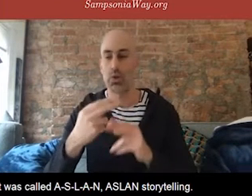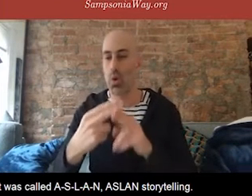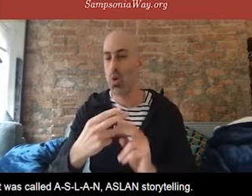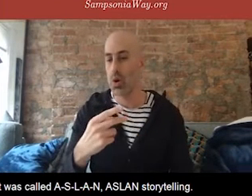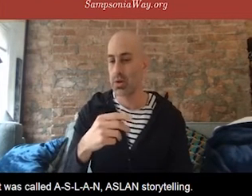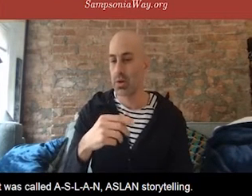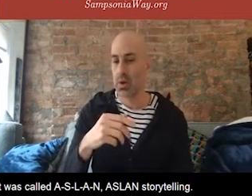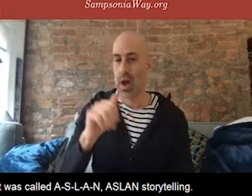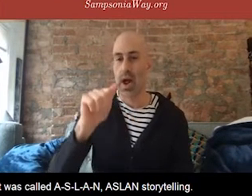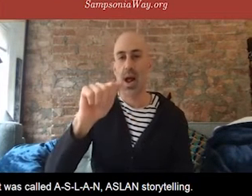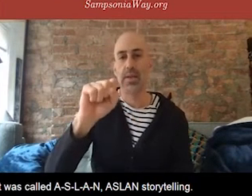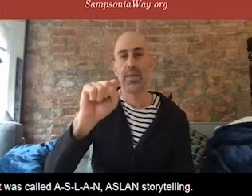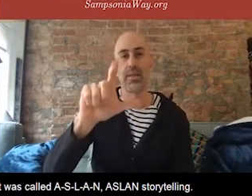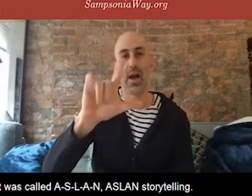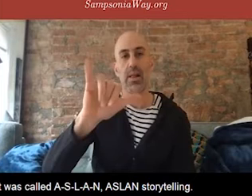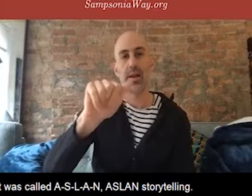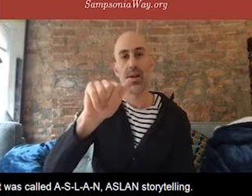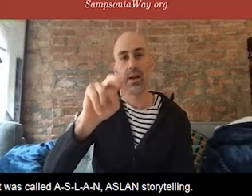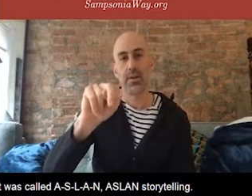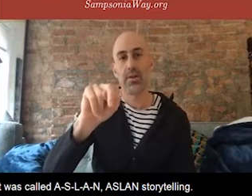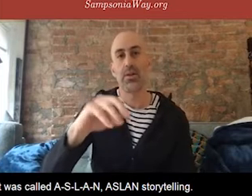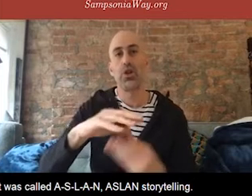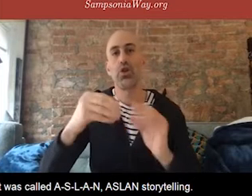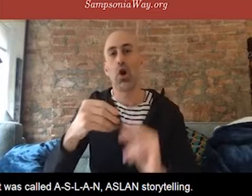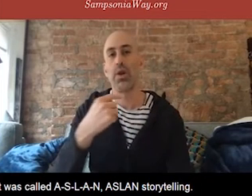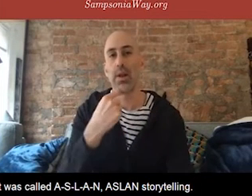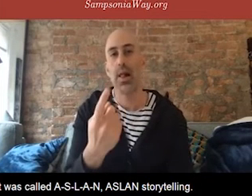At that time, it was under a different name. It was called